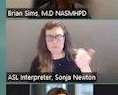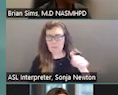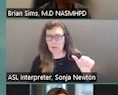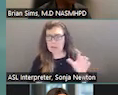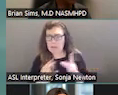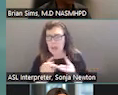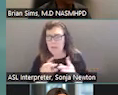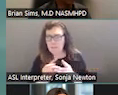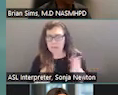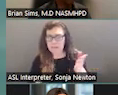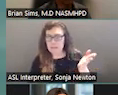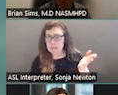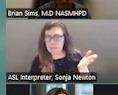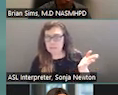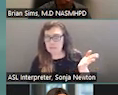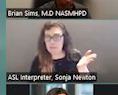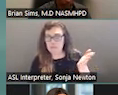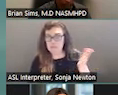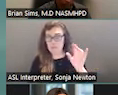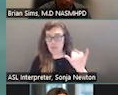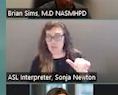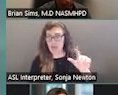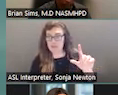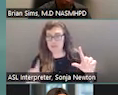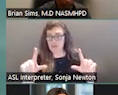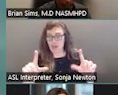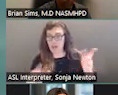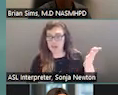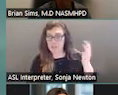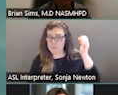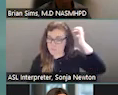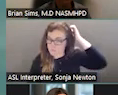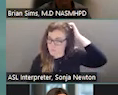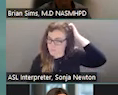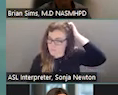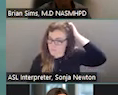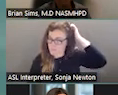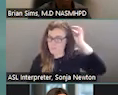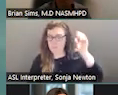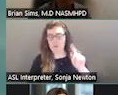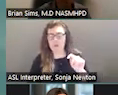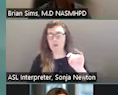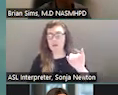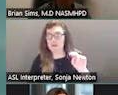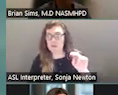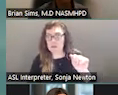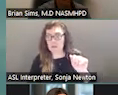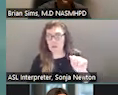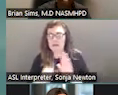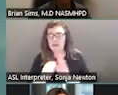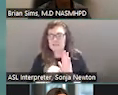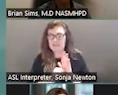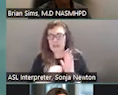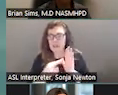on their particular slide. Well, thank you. This is Tina Orwell, a state rep from Washington.